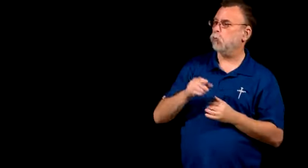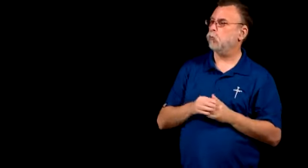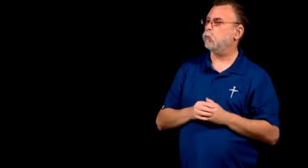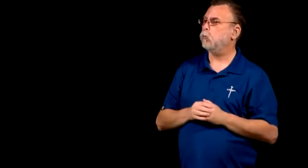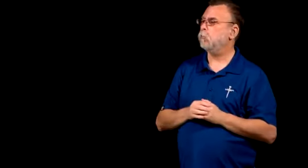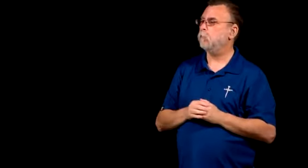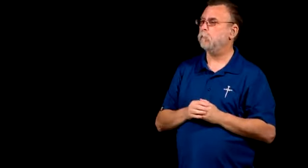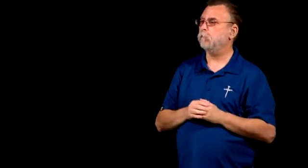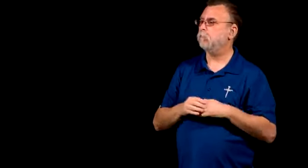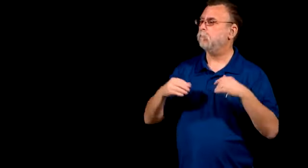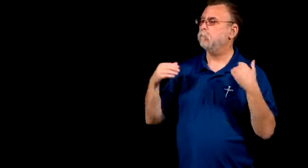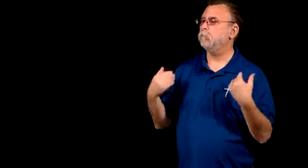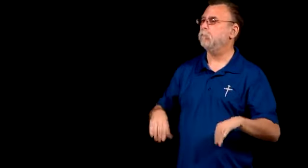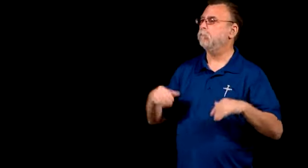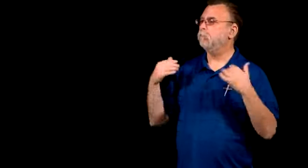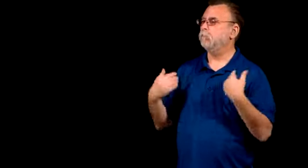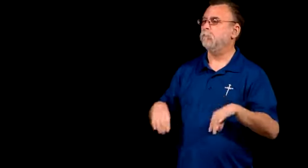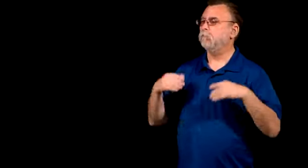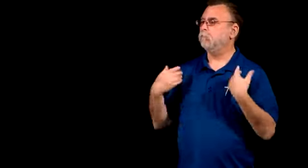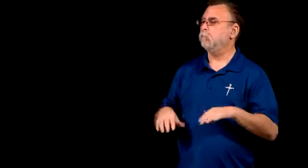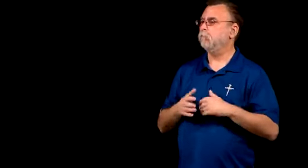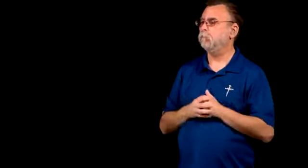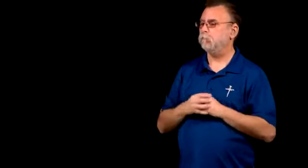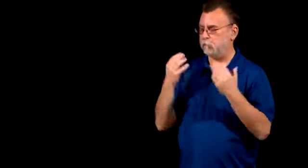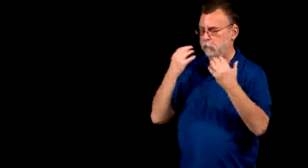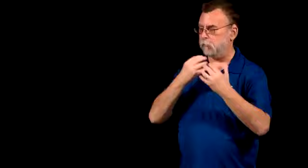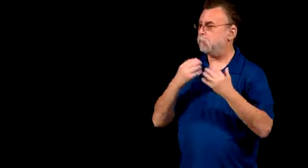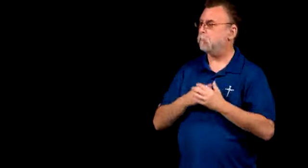and to understand what you are trying to teach us.